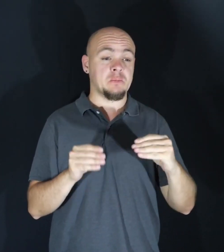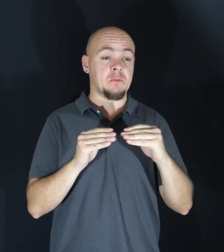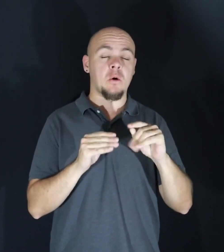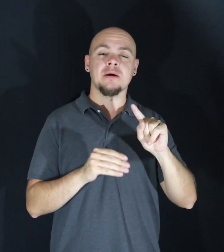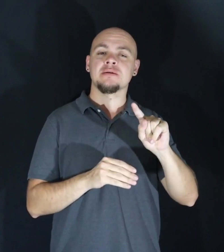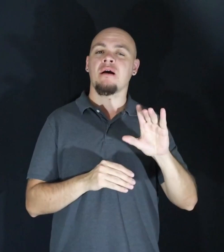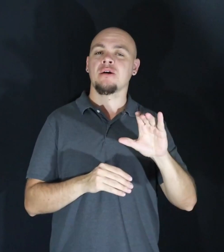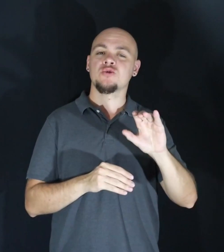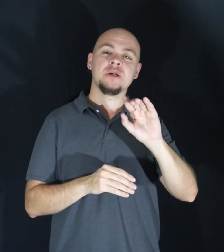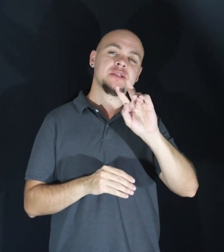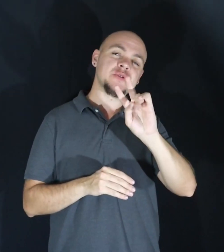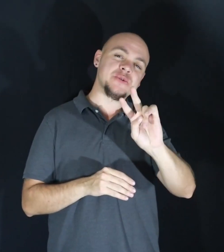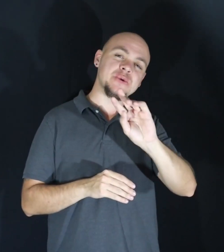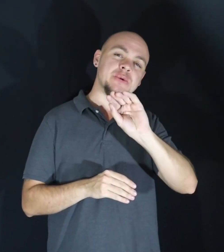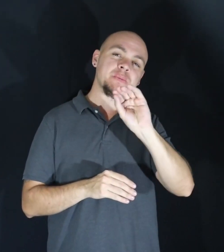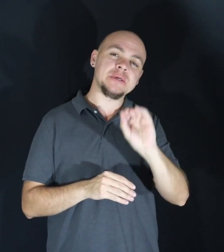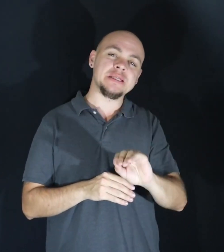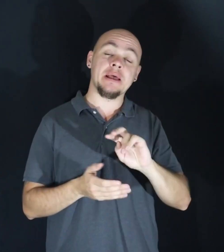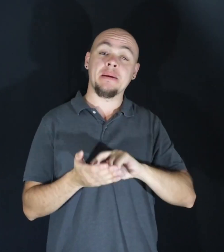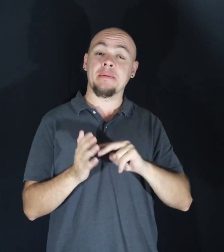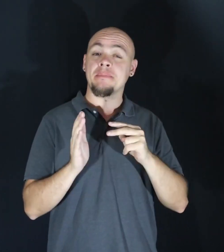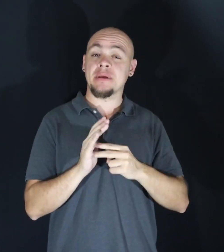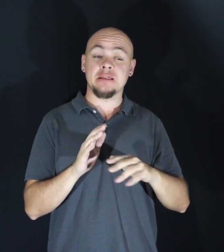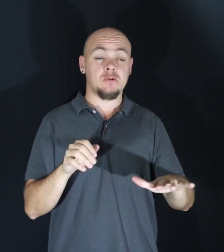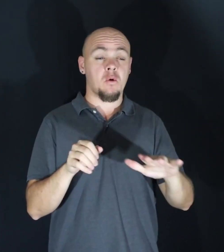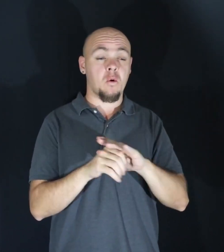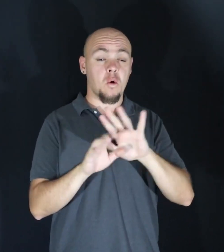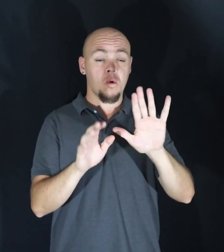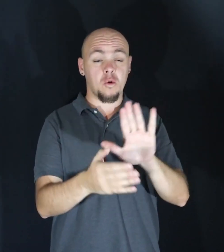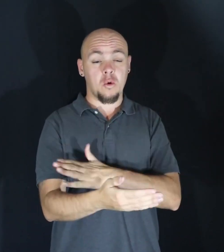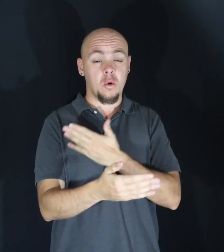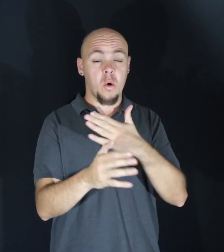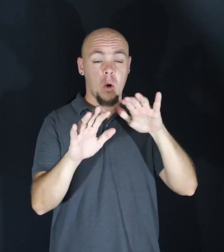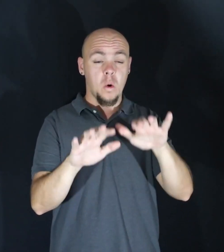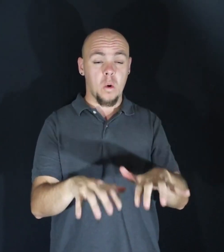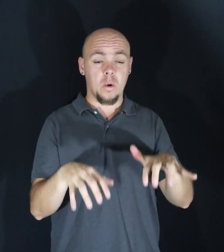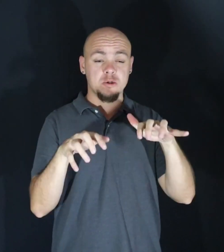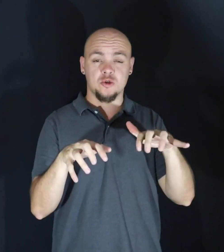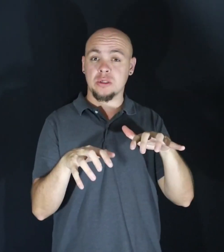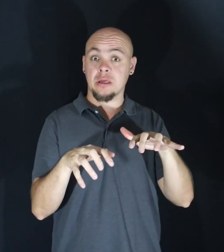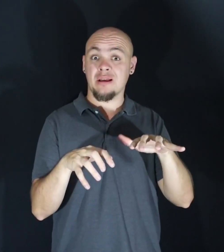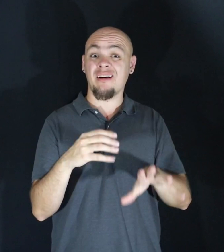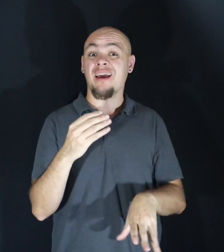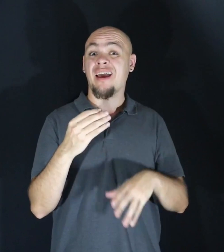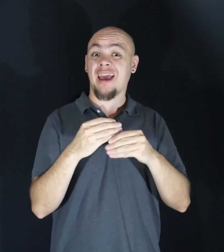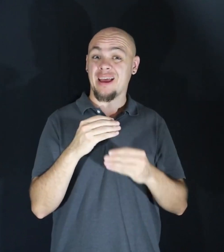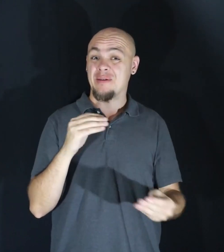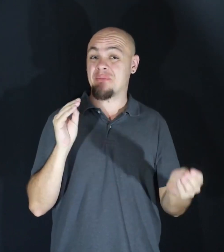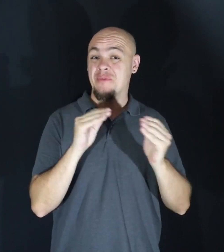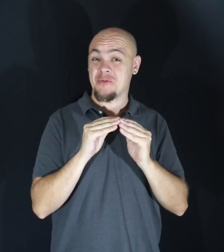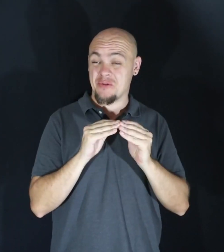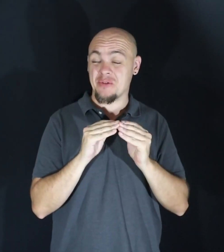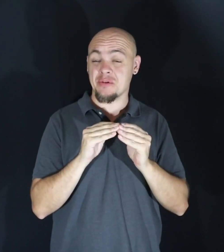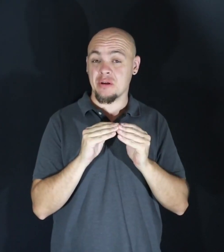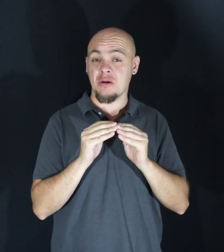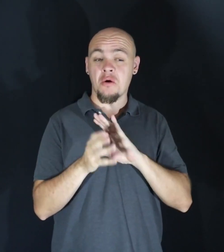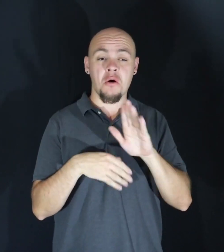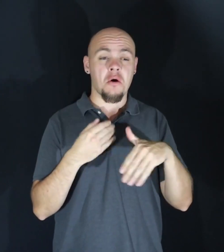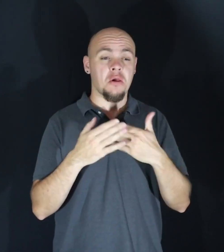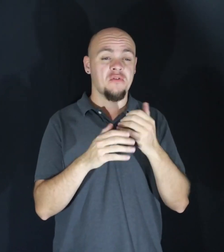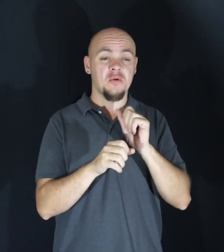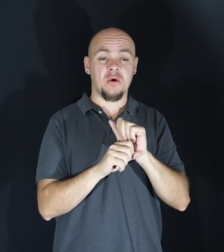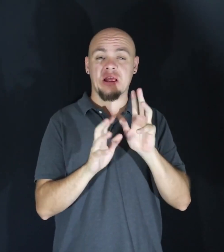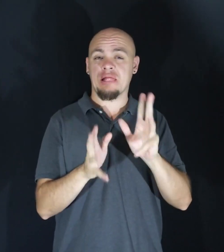102%. That's the whole orchestra and then some, giving 100% to this dynamic work and leaving it all on